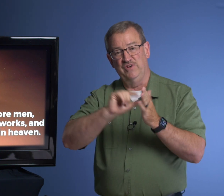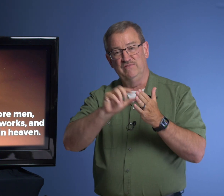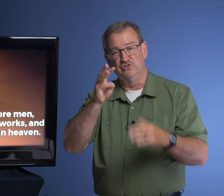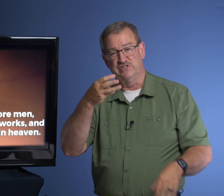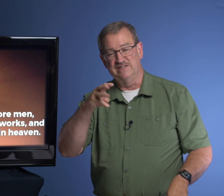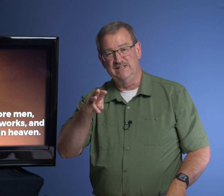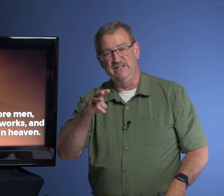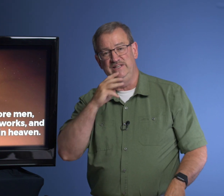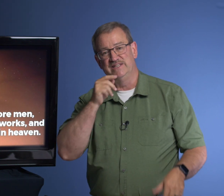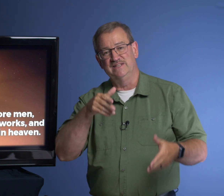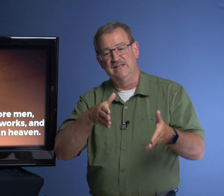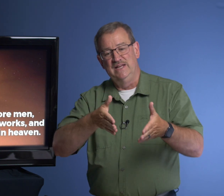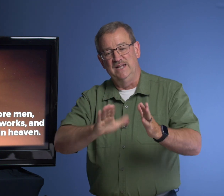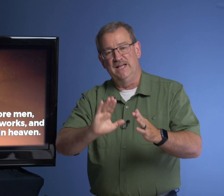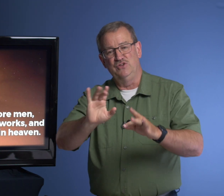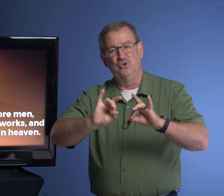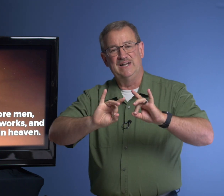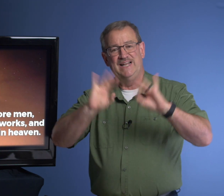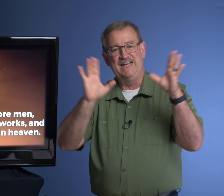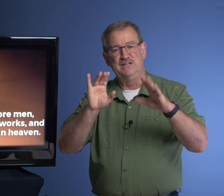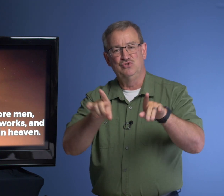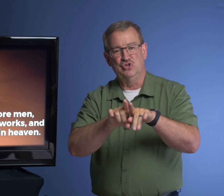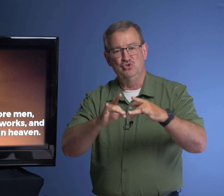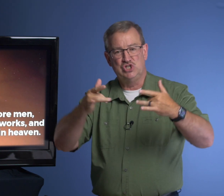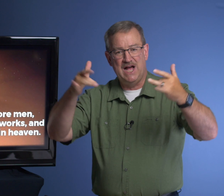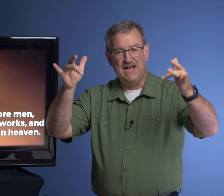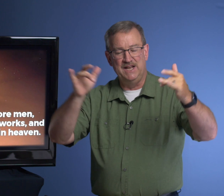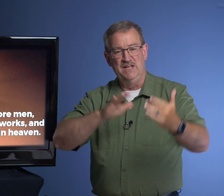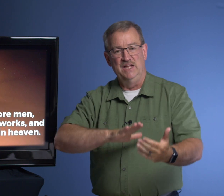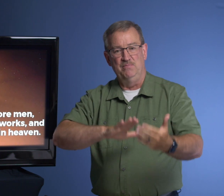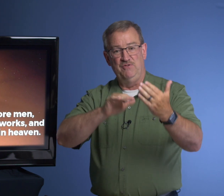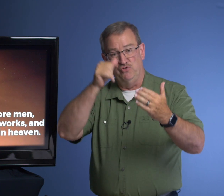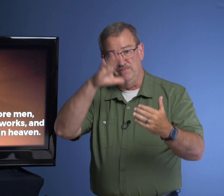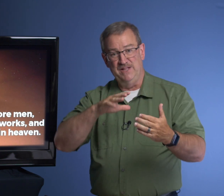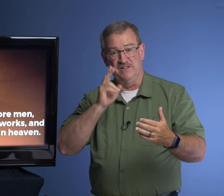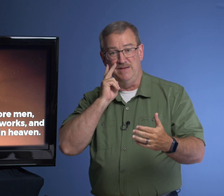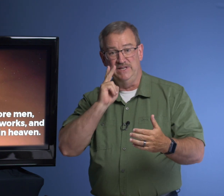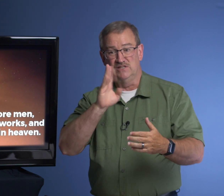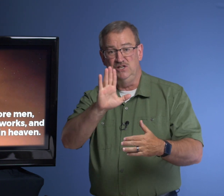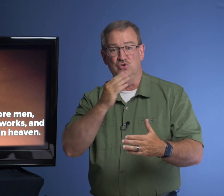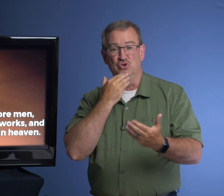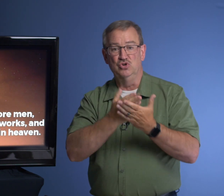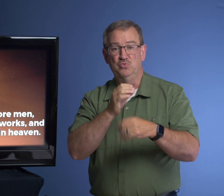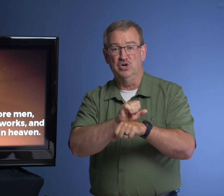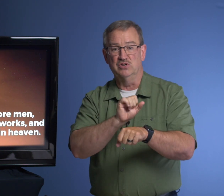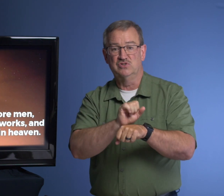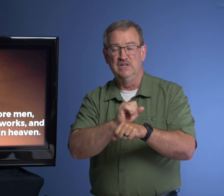5, verse 16? He says, "Let your light so shine before men that they may see your good works